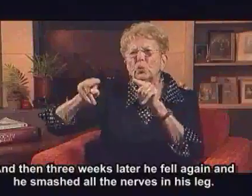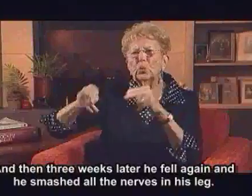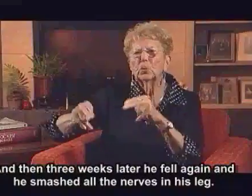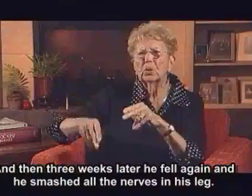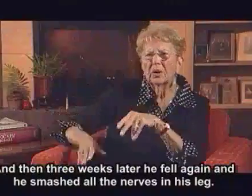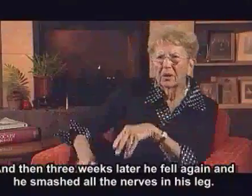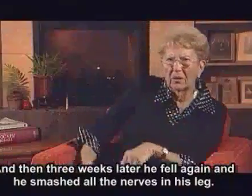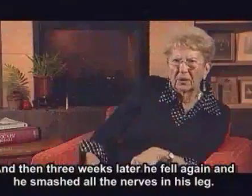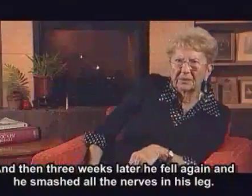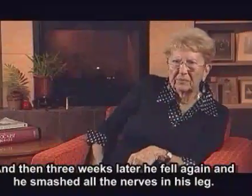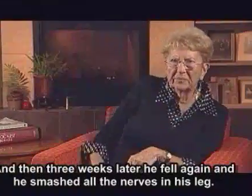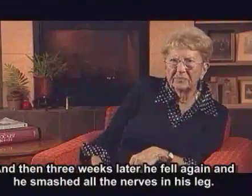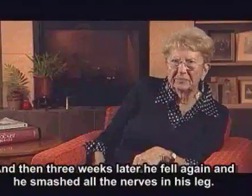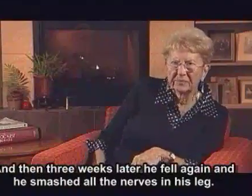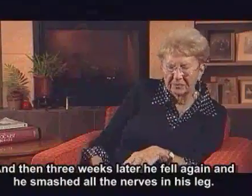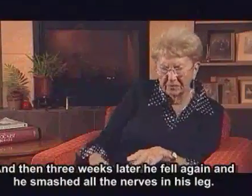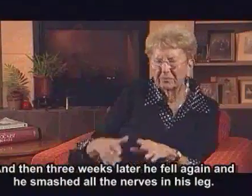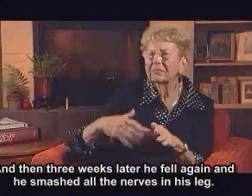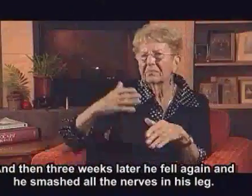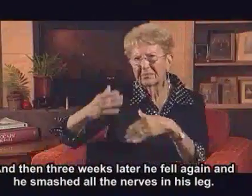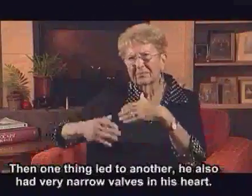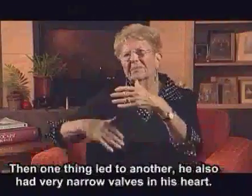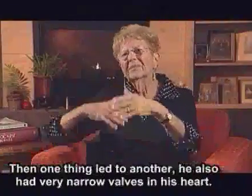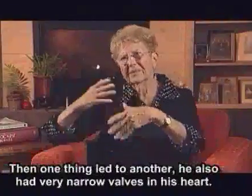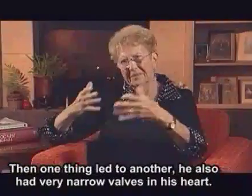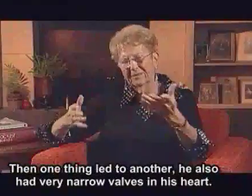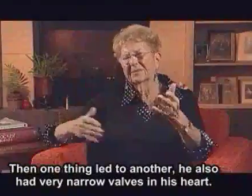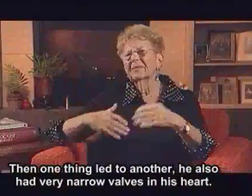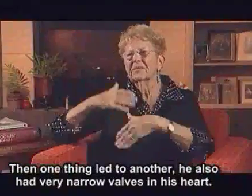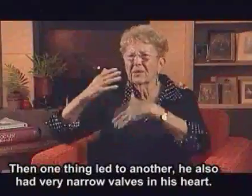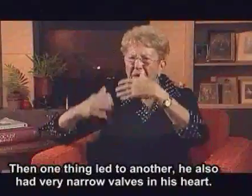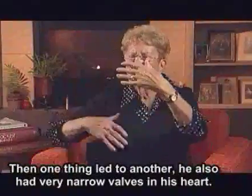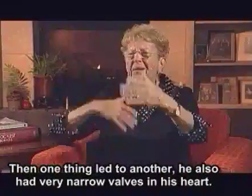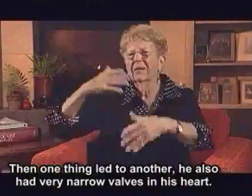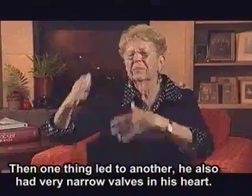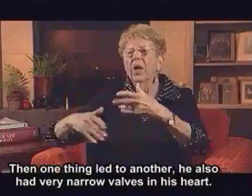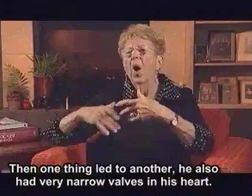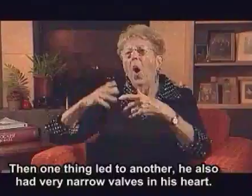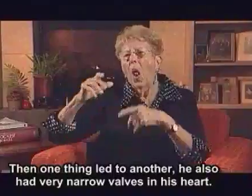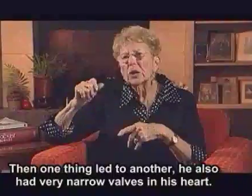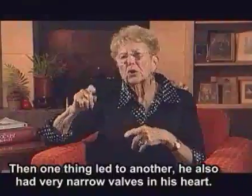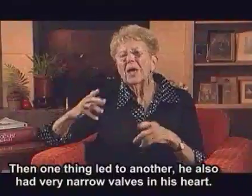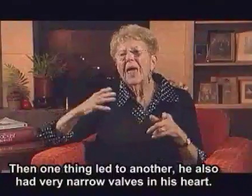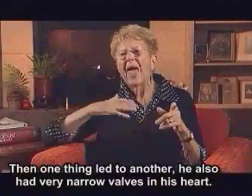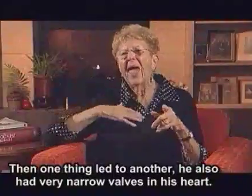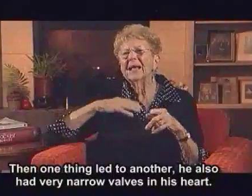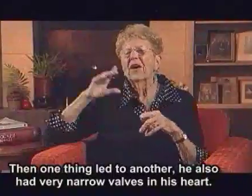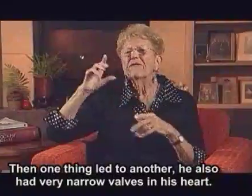the nerves on the side of his leg. And one thing led to another.